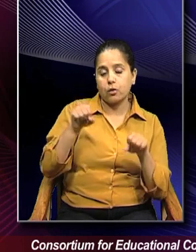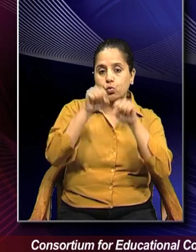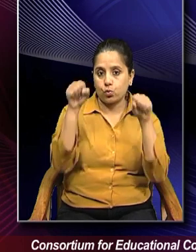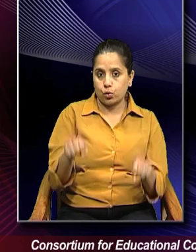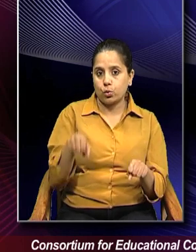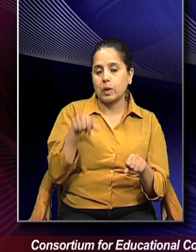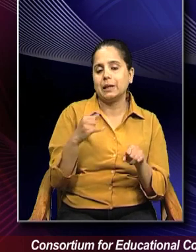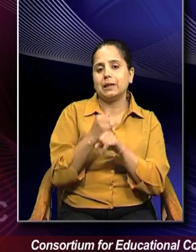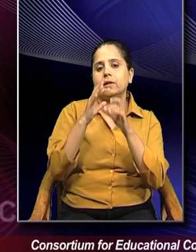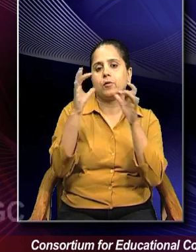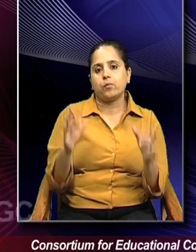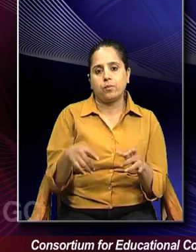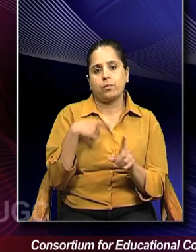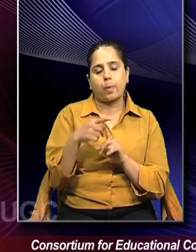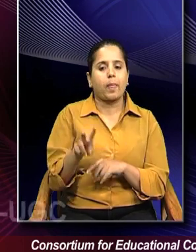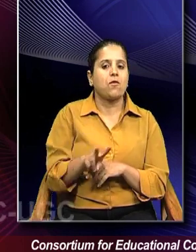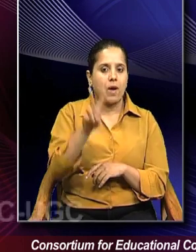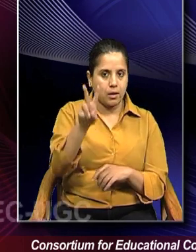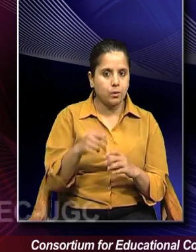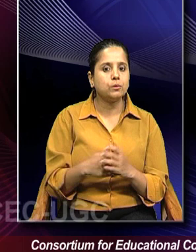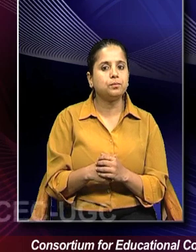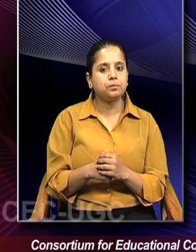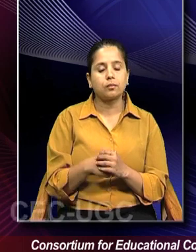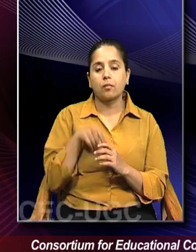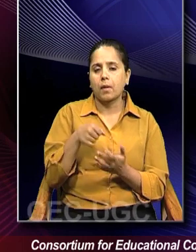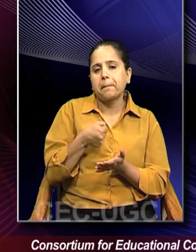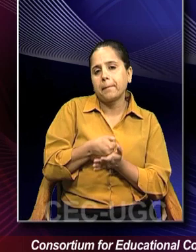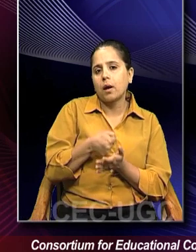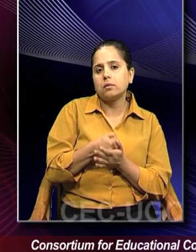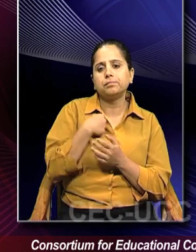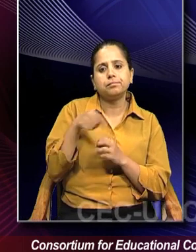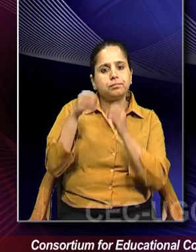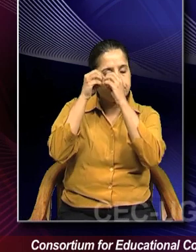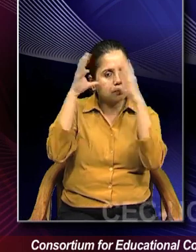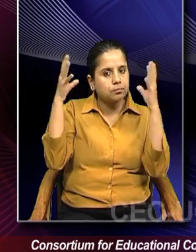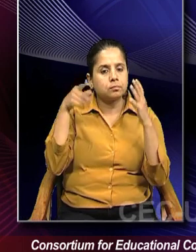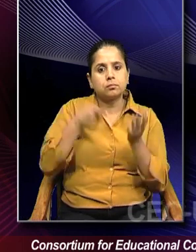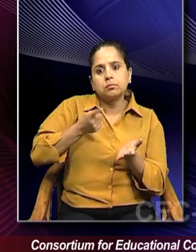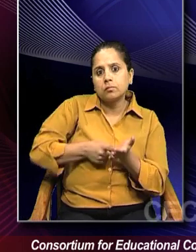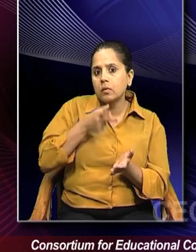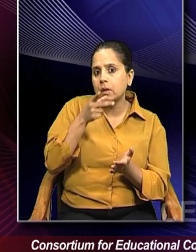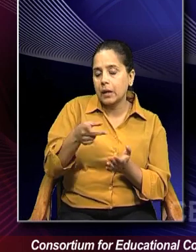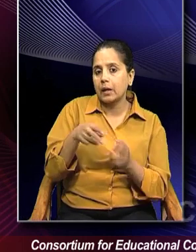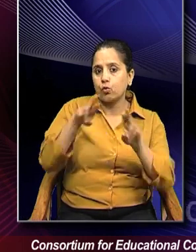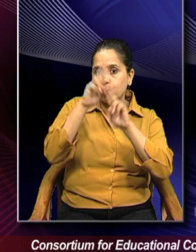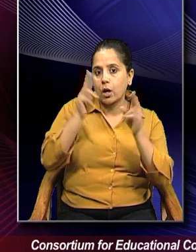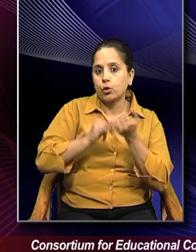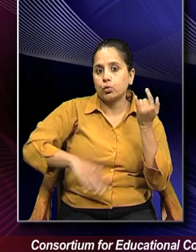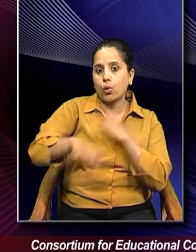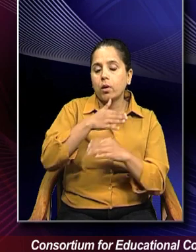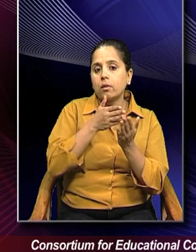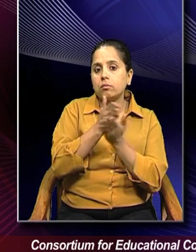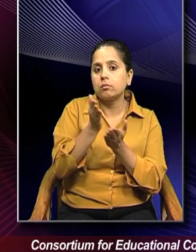structures, institutions and values. The basic assumptions and claims of international society approach